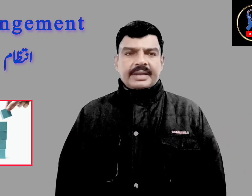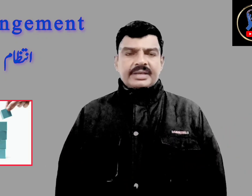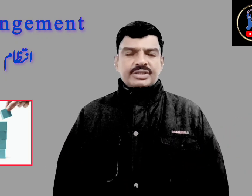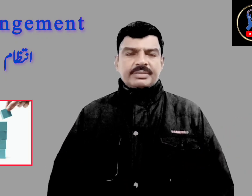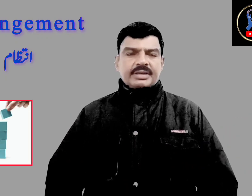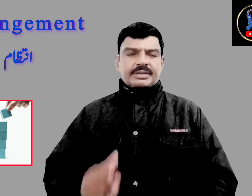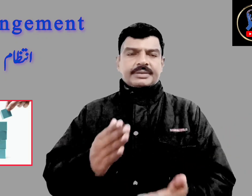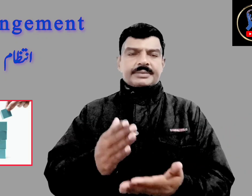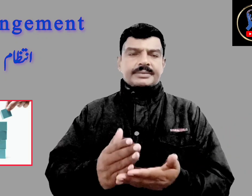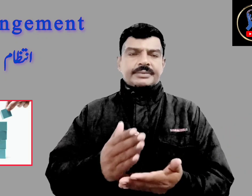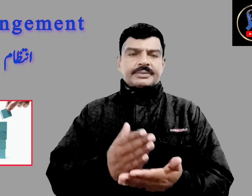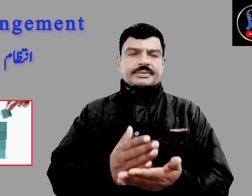arrangement,